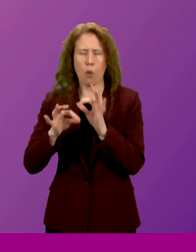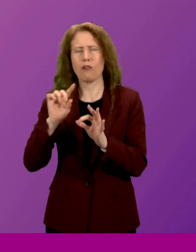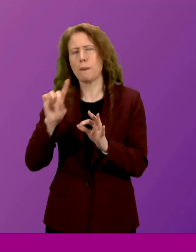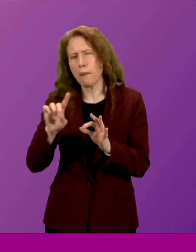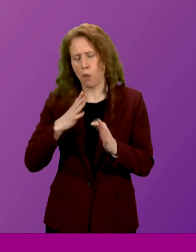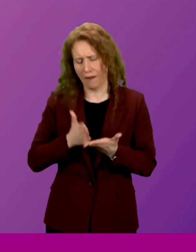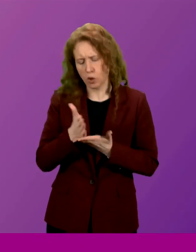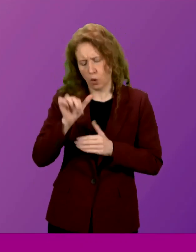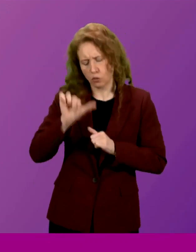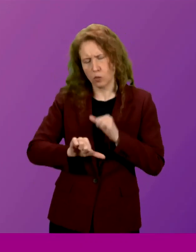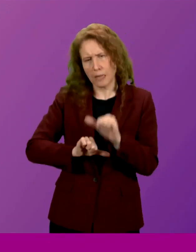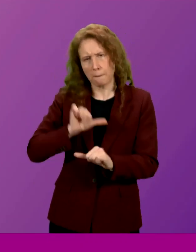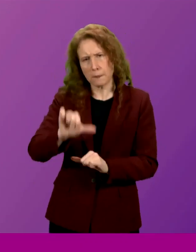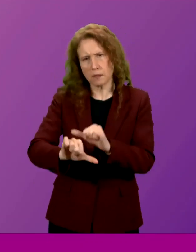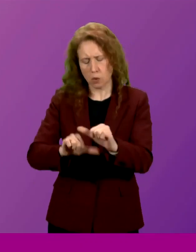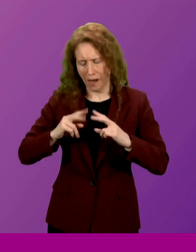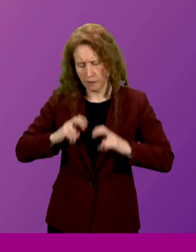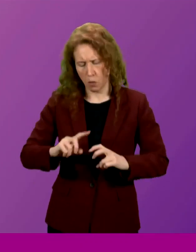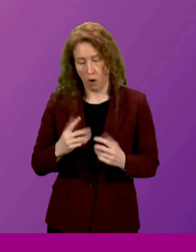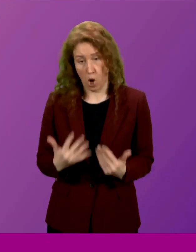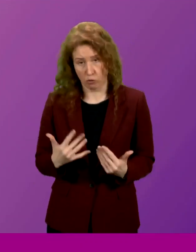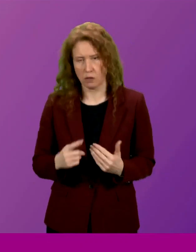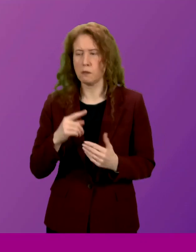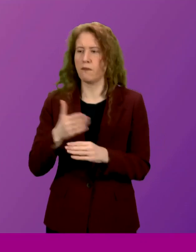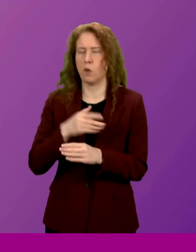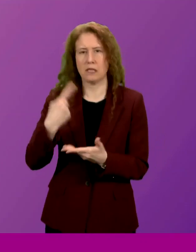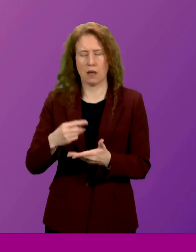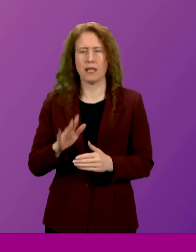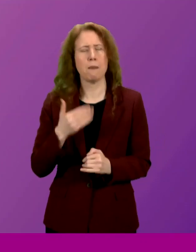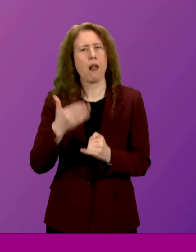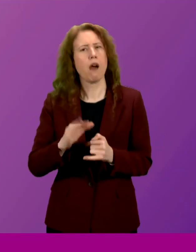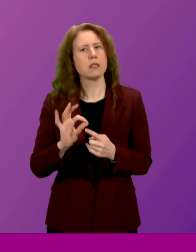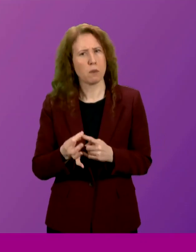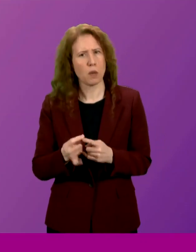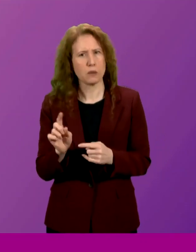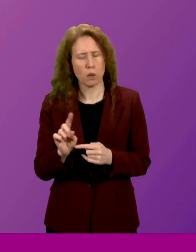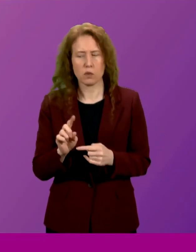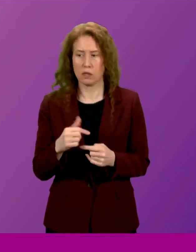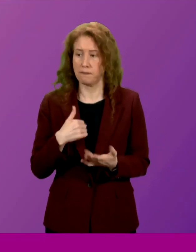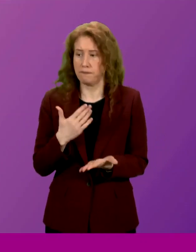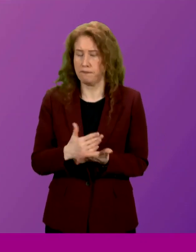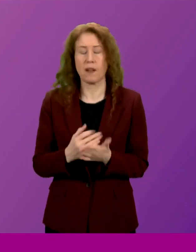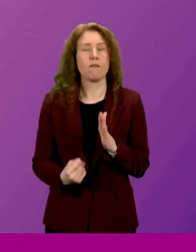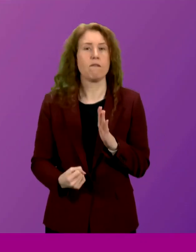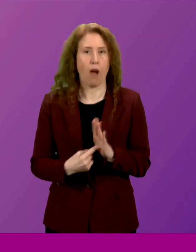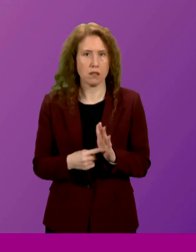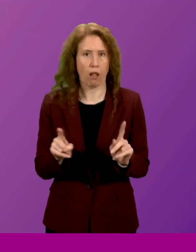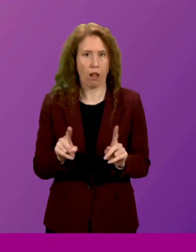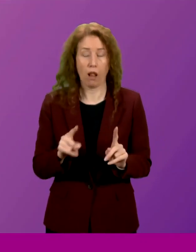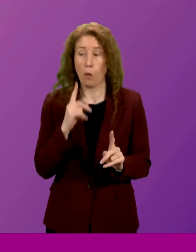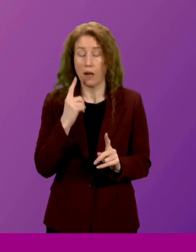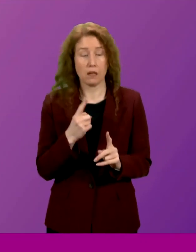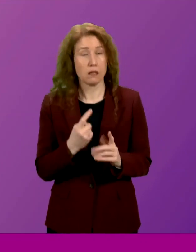being taken to explore these issues at the present moment. And the last point I would make is that it is absolutely vital that where there